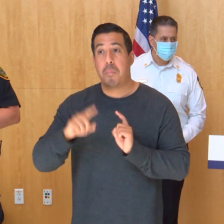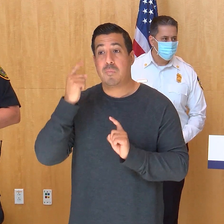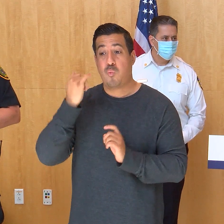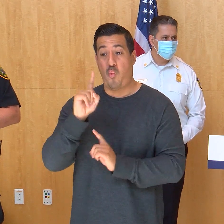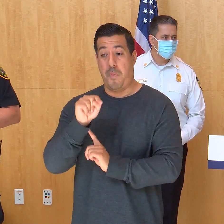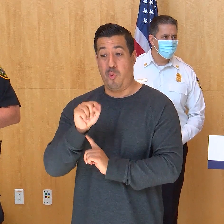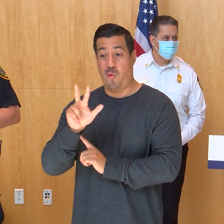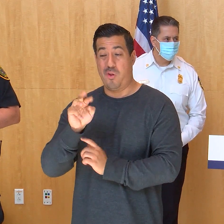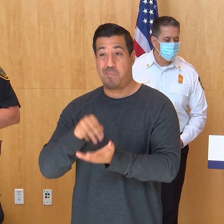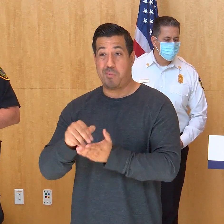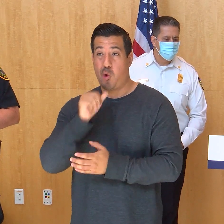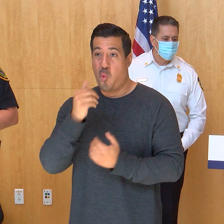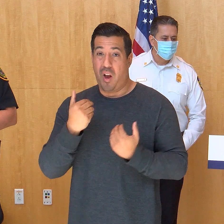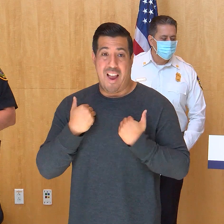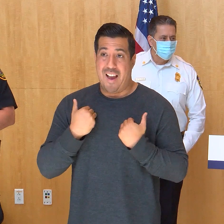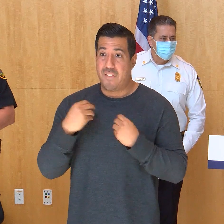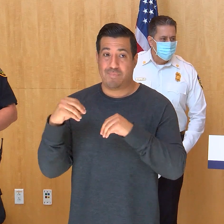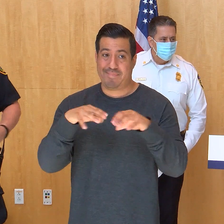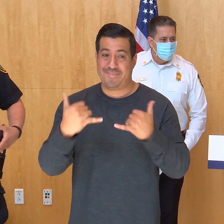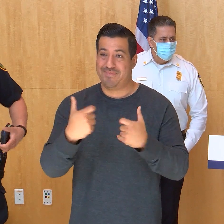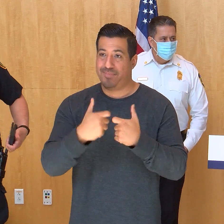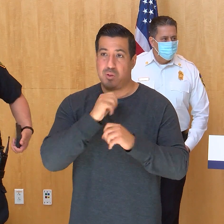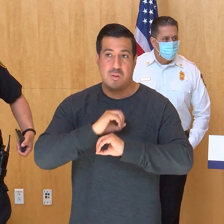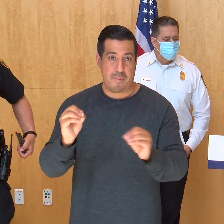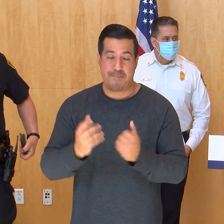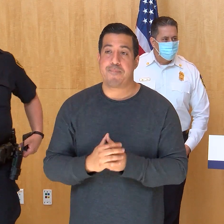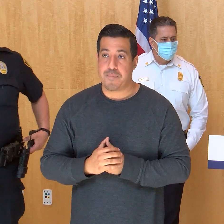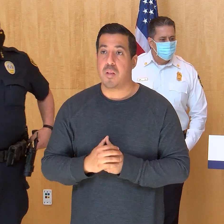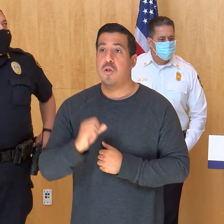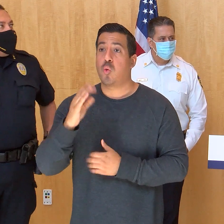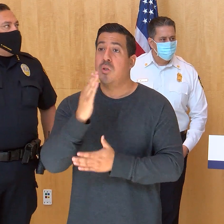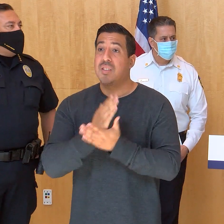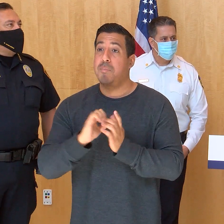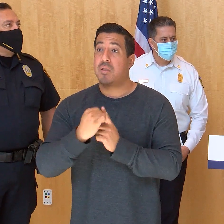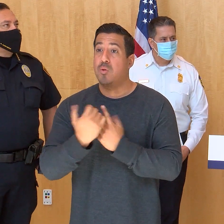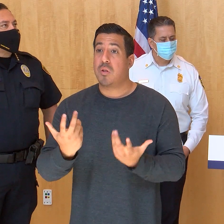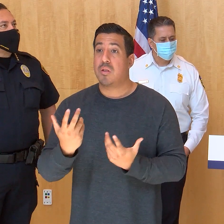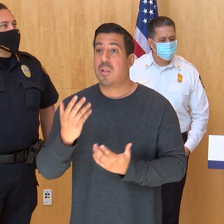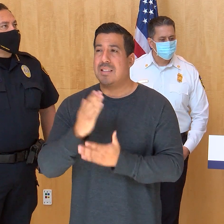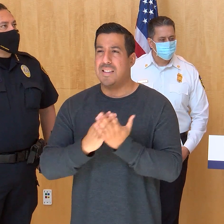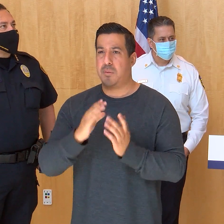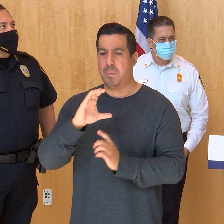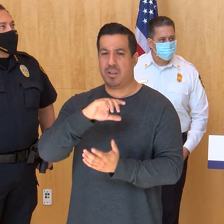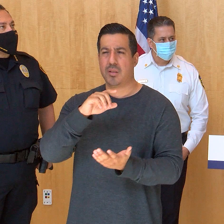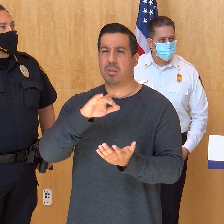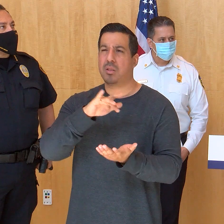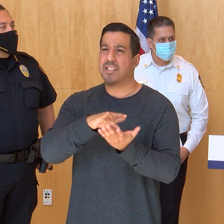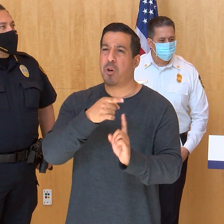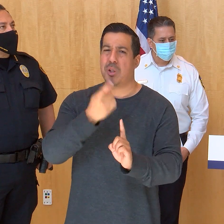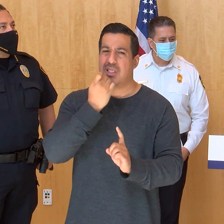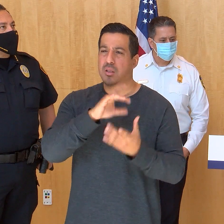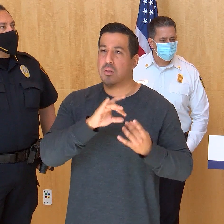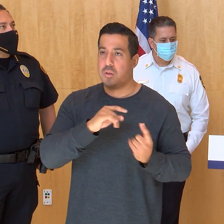1.3 million that are without customers without it right now. And so in some cases, as Centerpoint indicated, for those who have